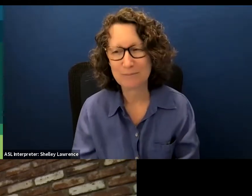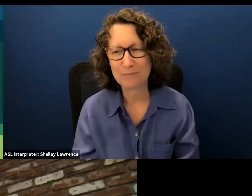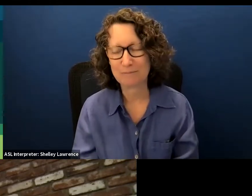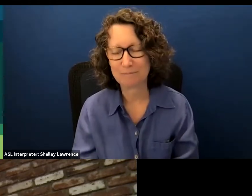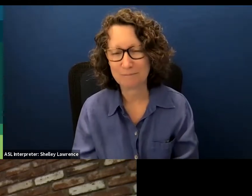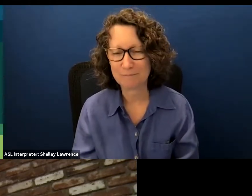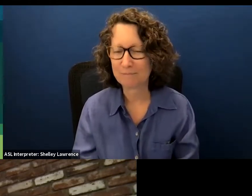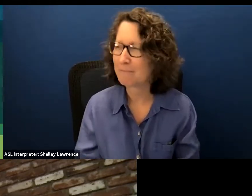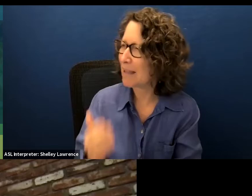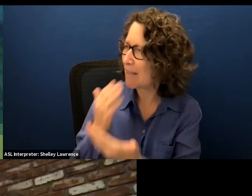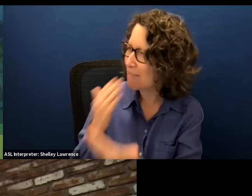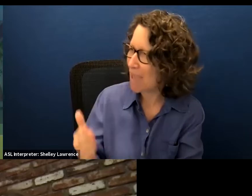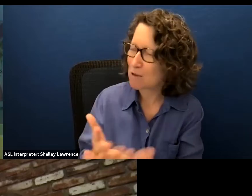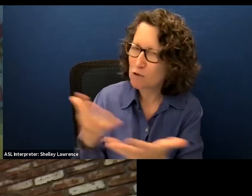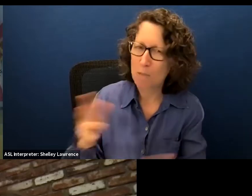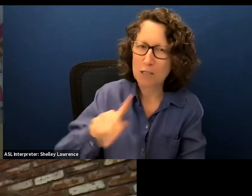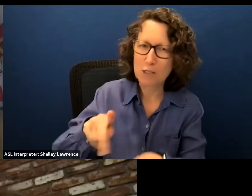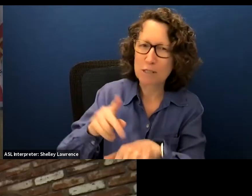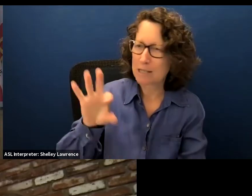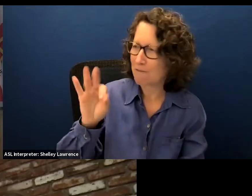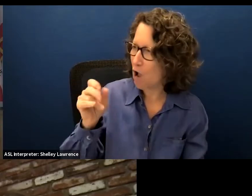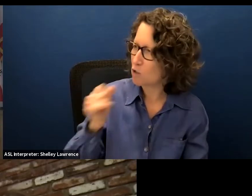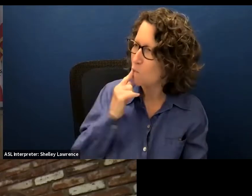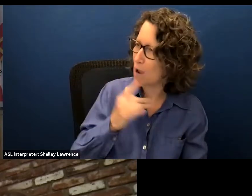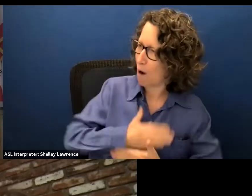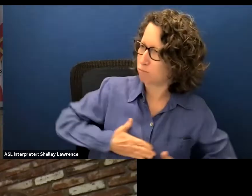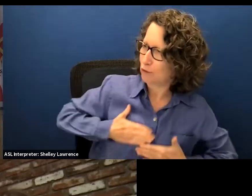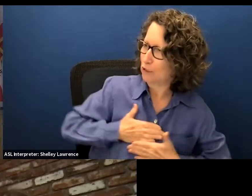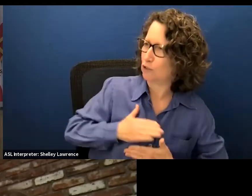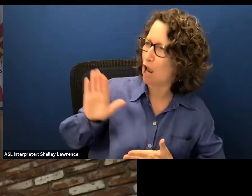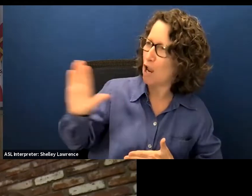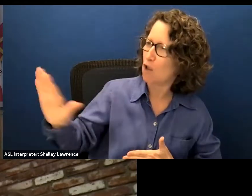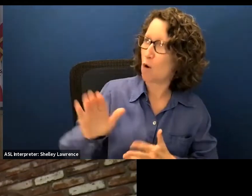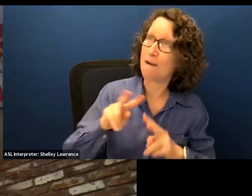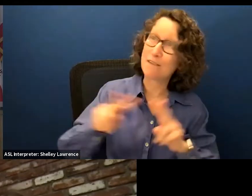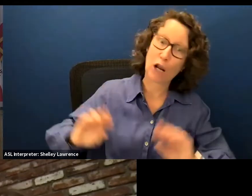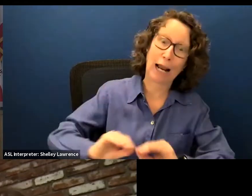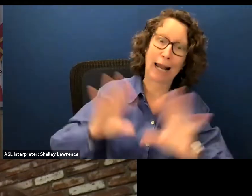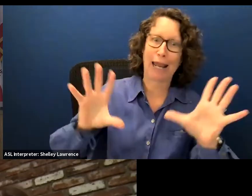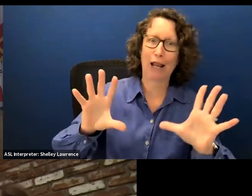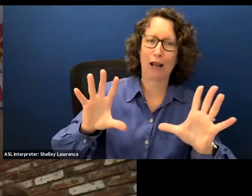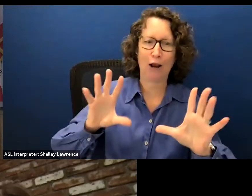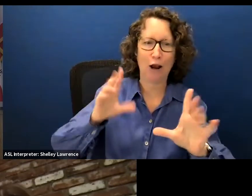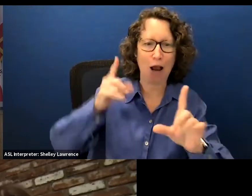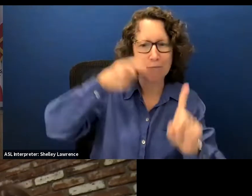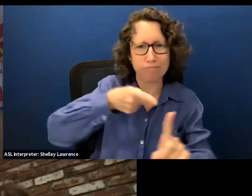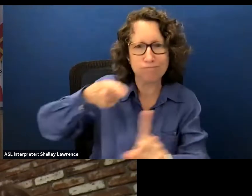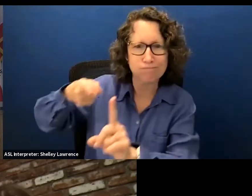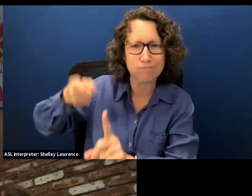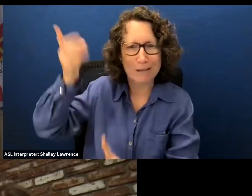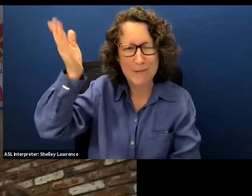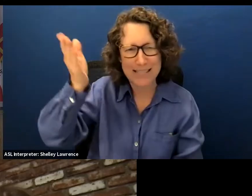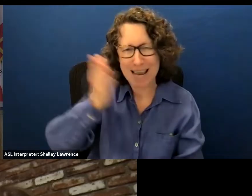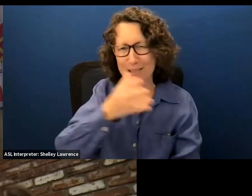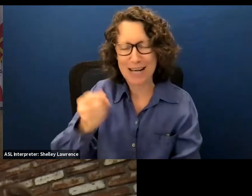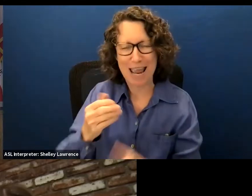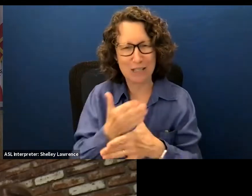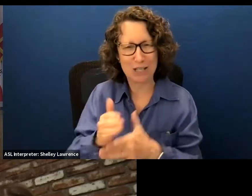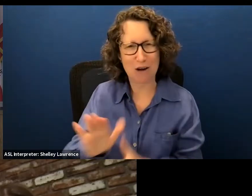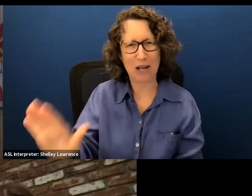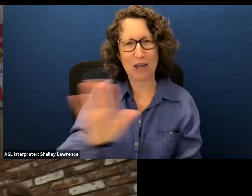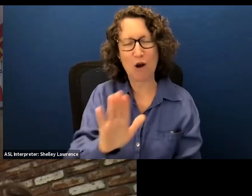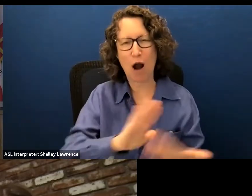Thank you so much, Principal Foster. We really appreciate your very clear, concise presentation and sharing